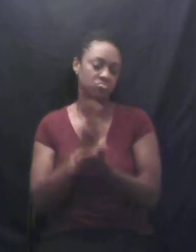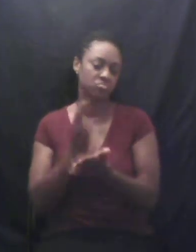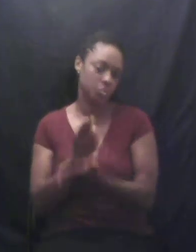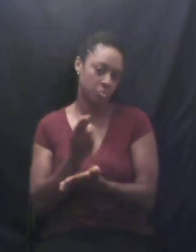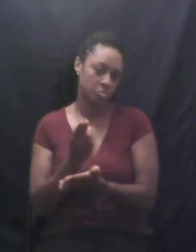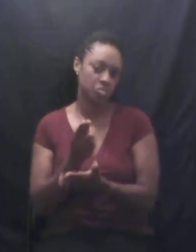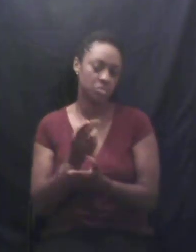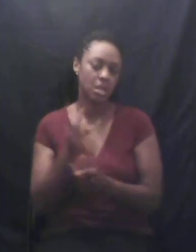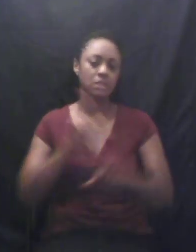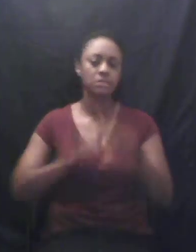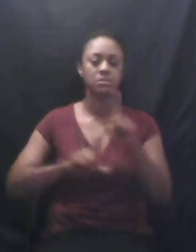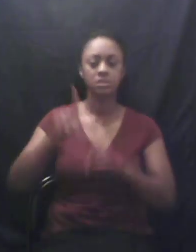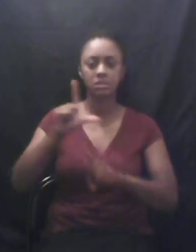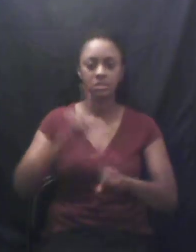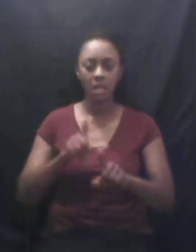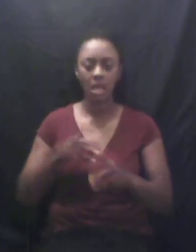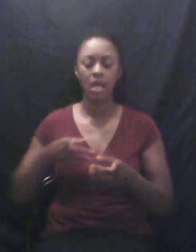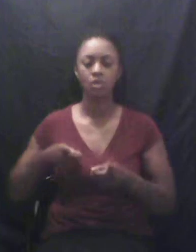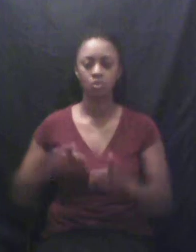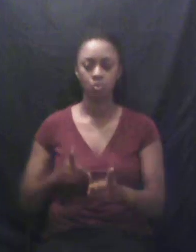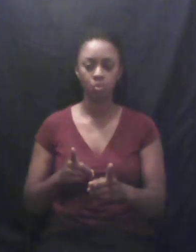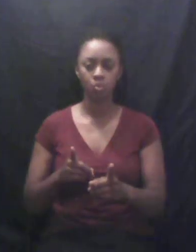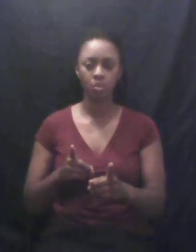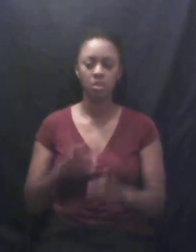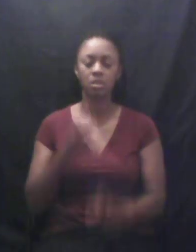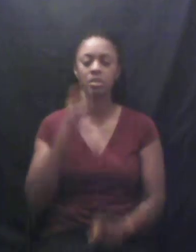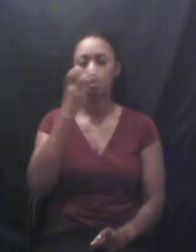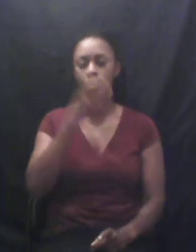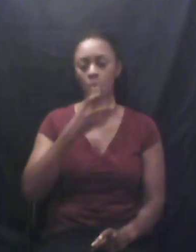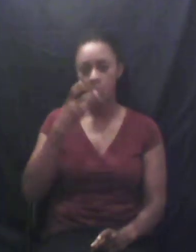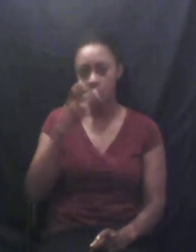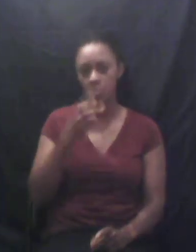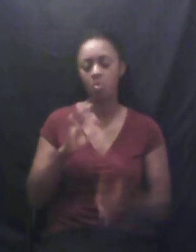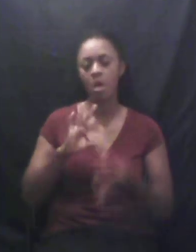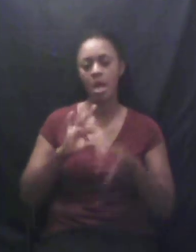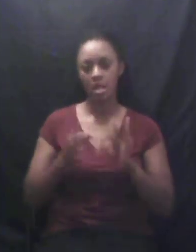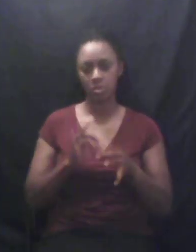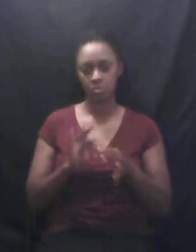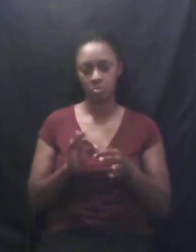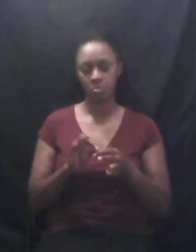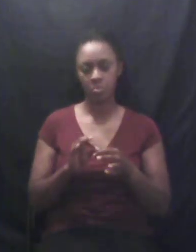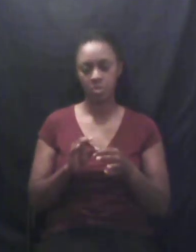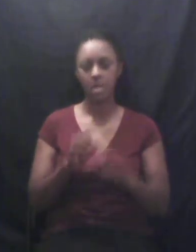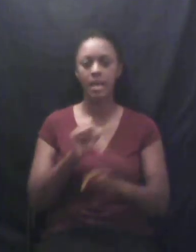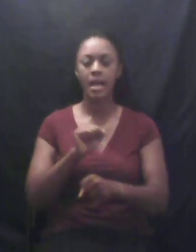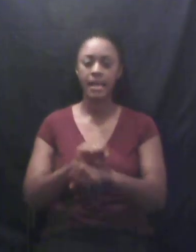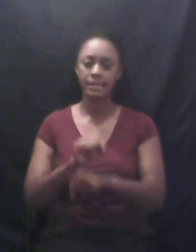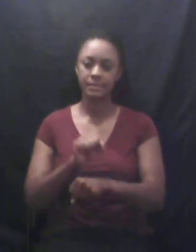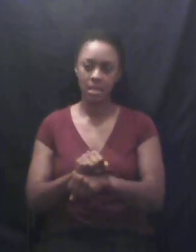during an oral interpreting assignment. Some oral deaf people really don't want you using any